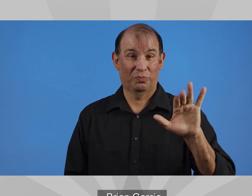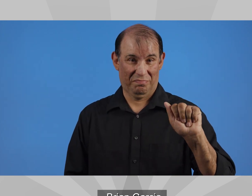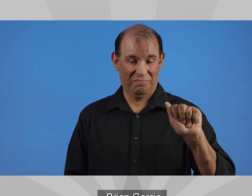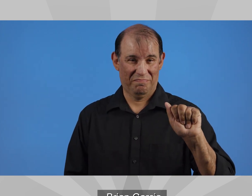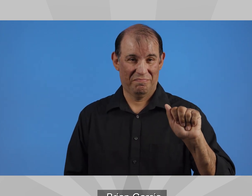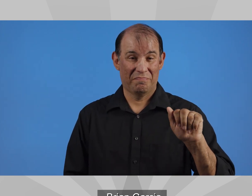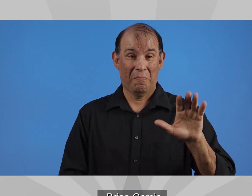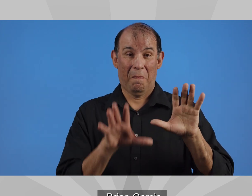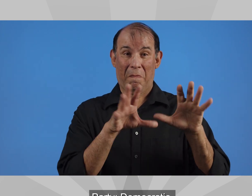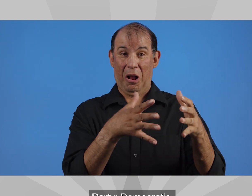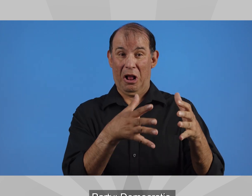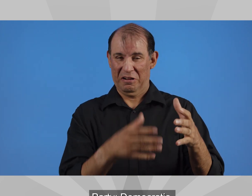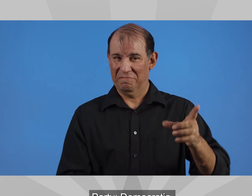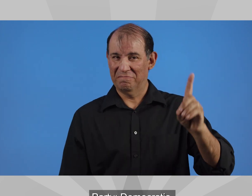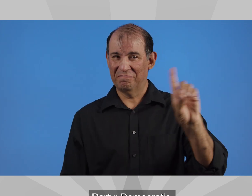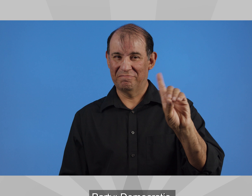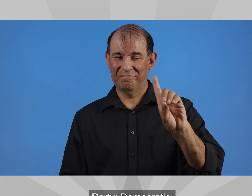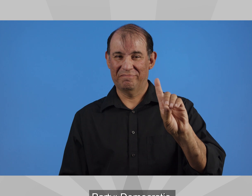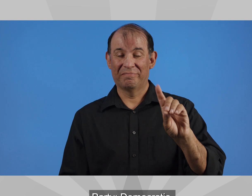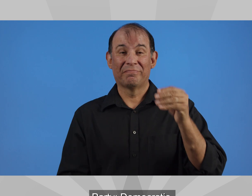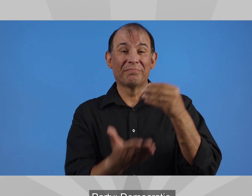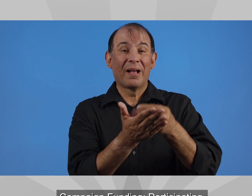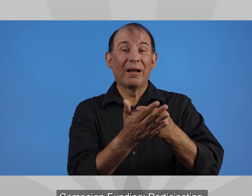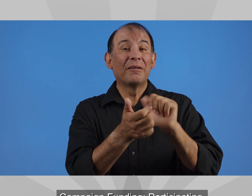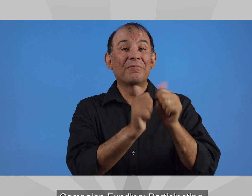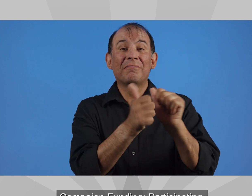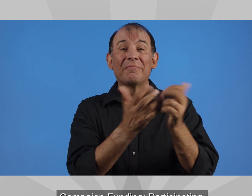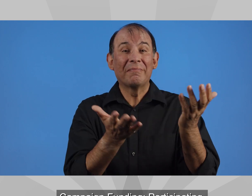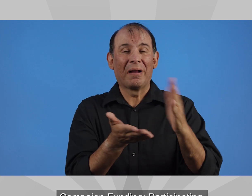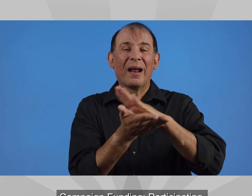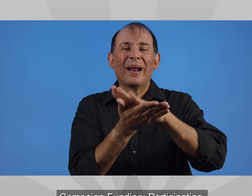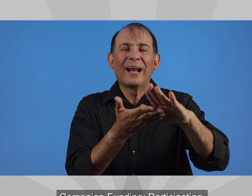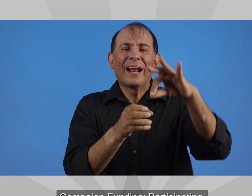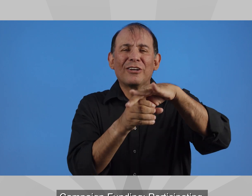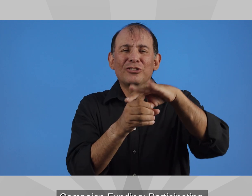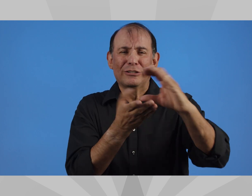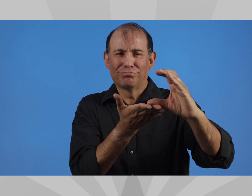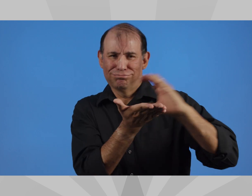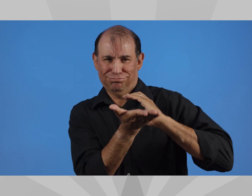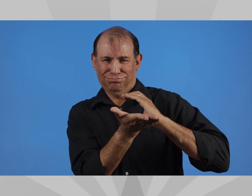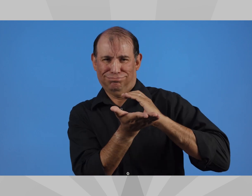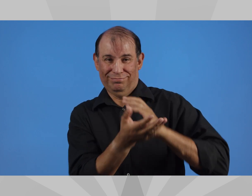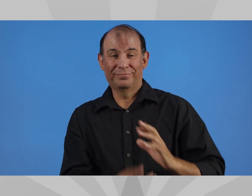Brian Garcia, Party Democratic. Campaign funding, participating.